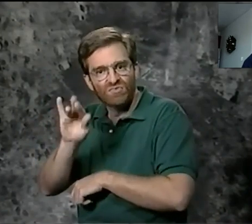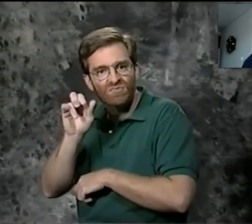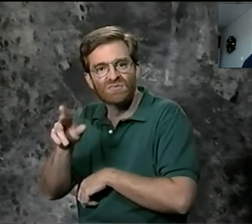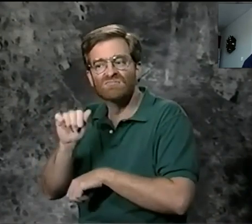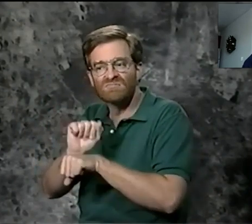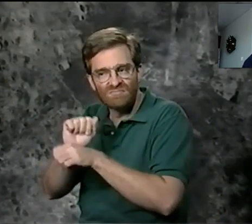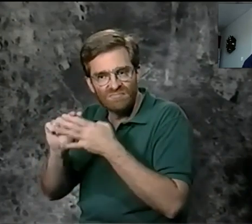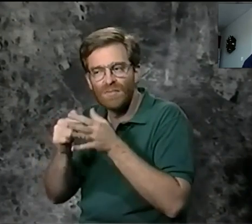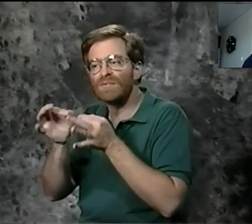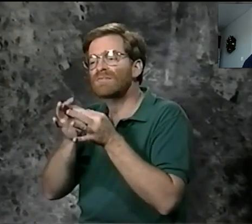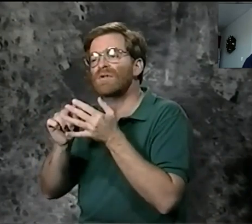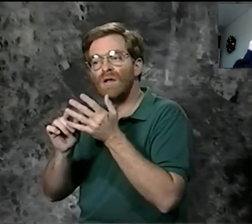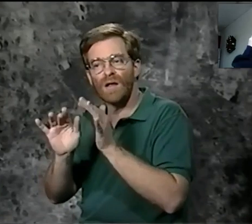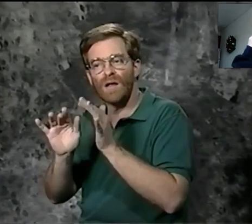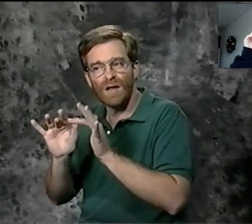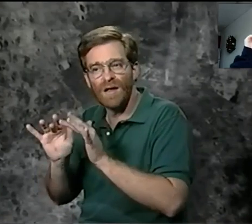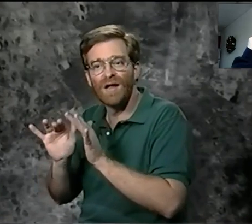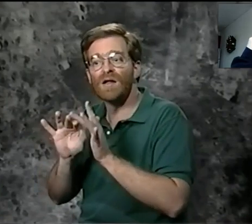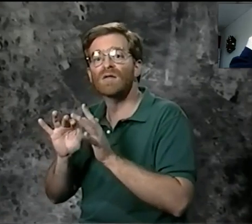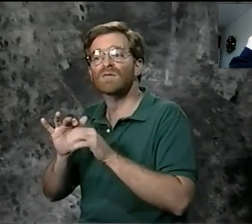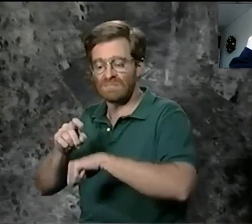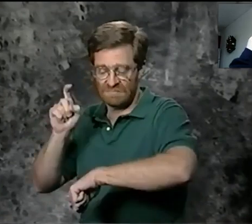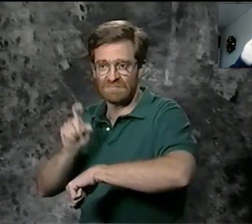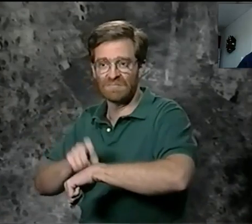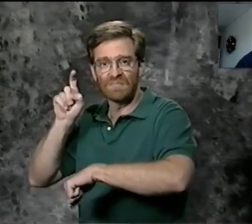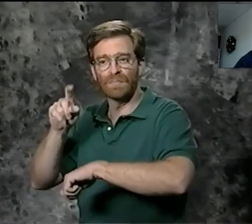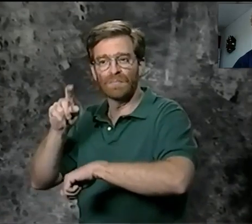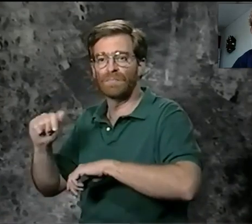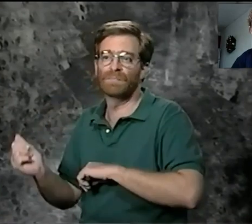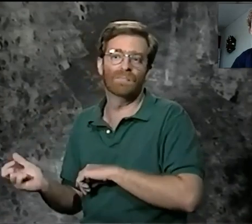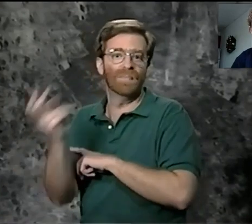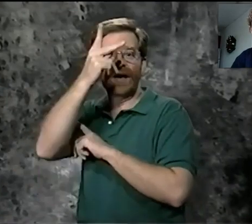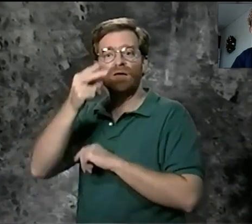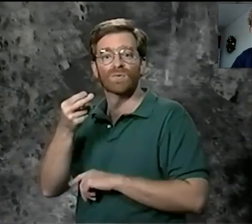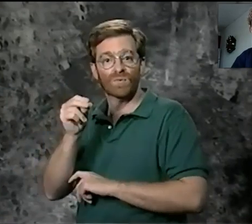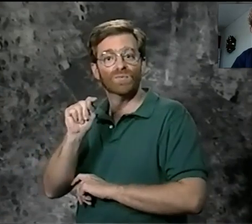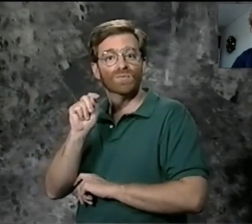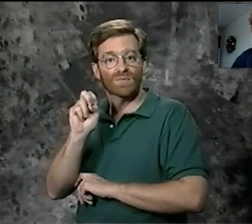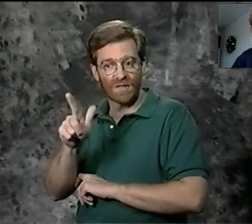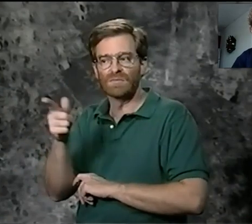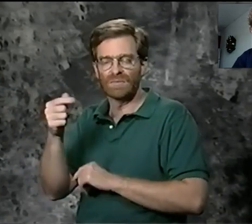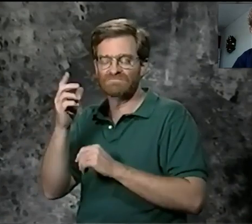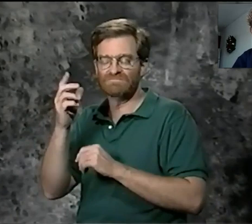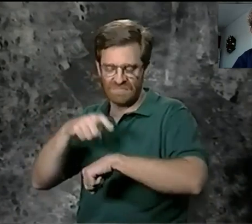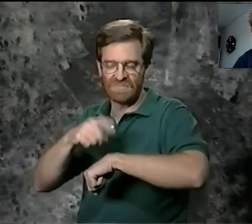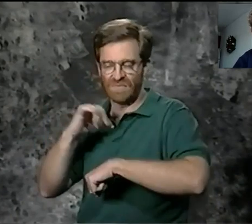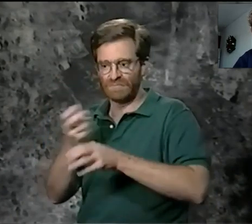So I remember explaining how we're traveling, and then it was time to head back to the train.